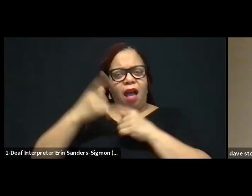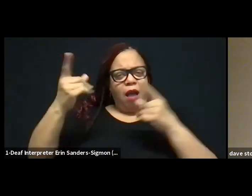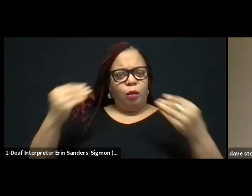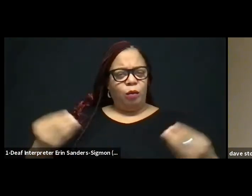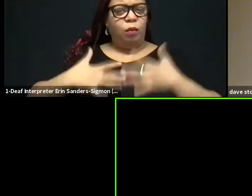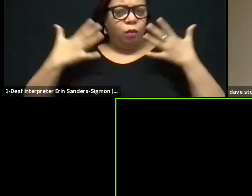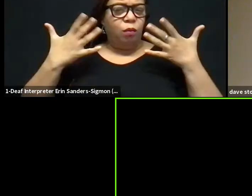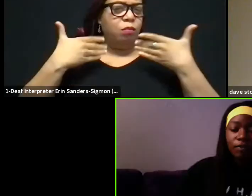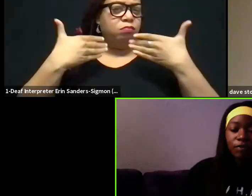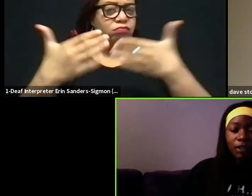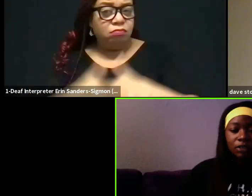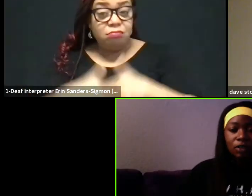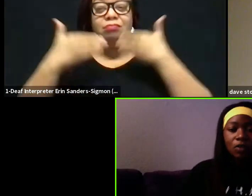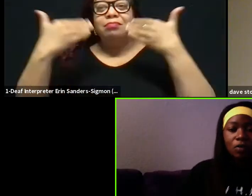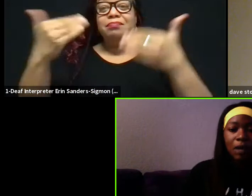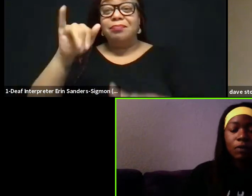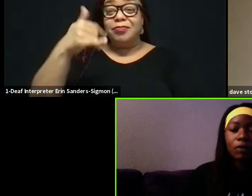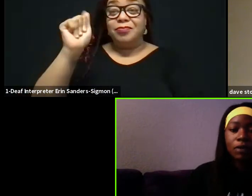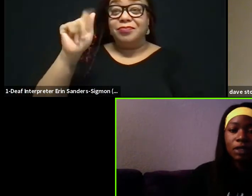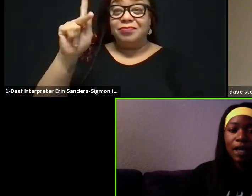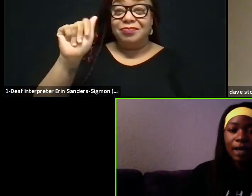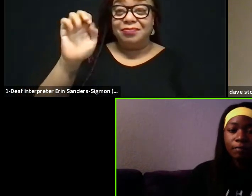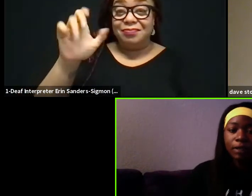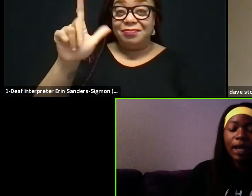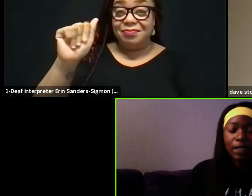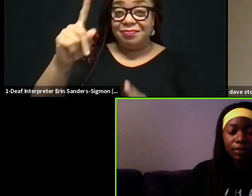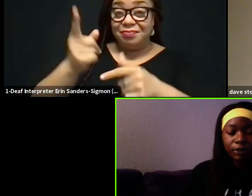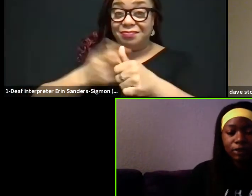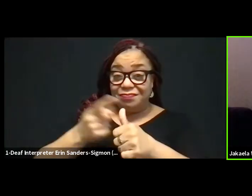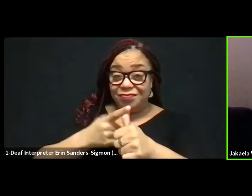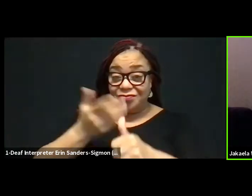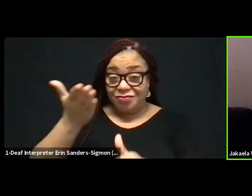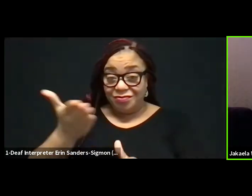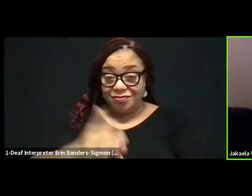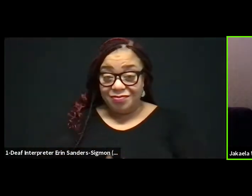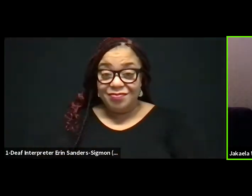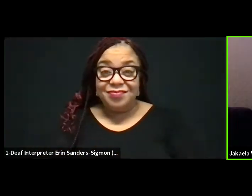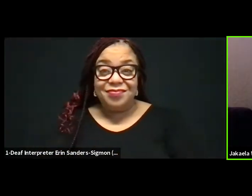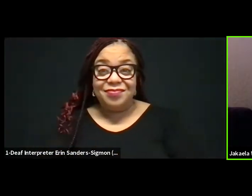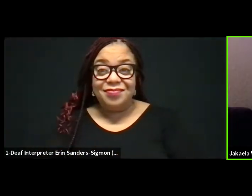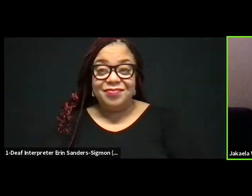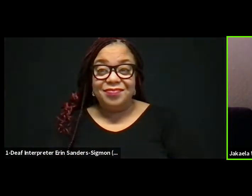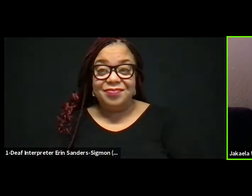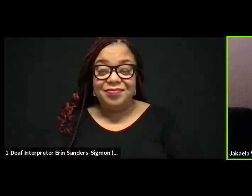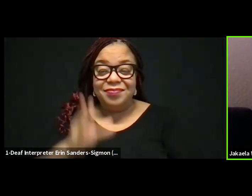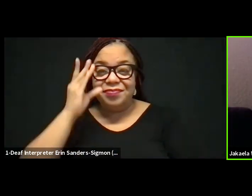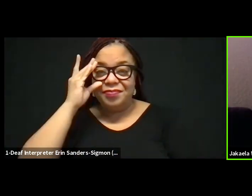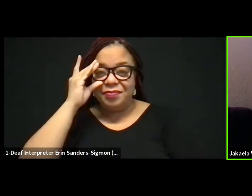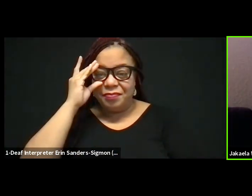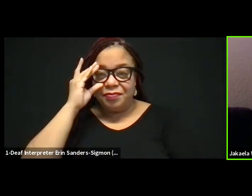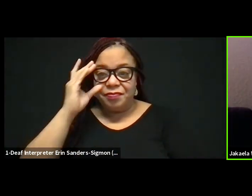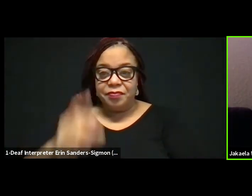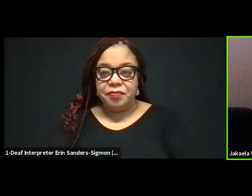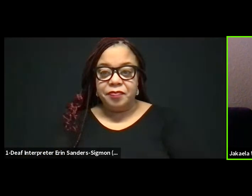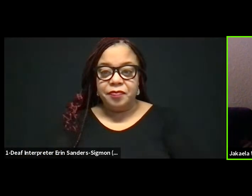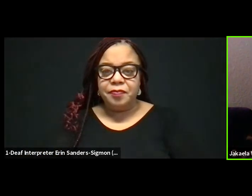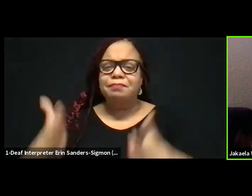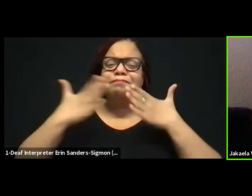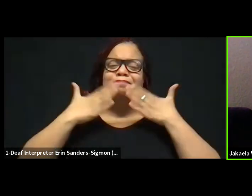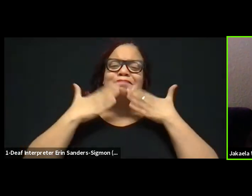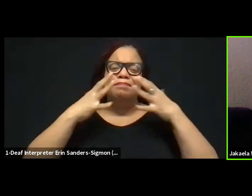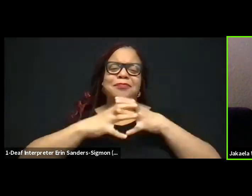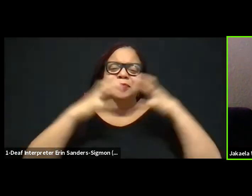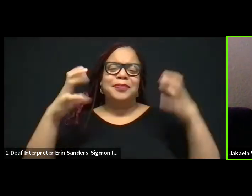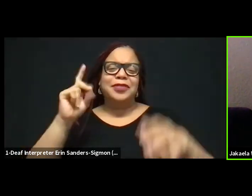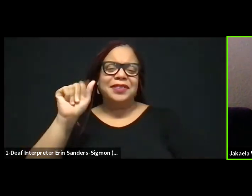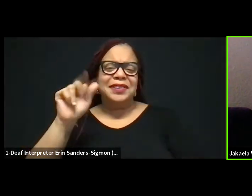Thank you very much, Dave. So my work within activism actually started once I was a young person. I believe I was around the